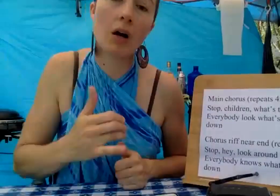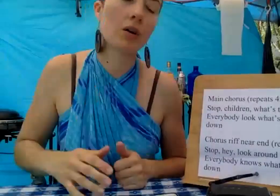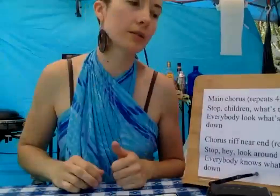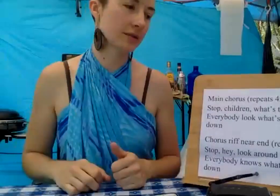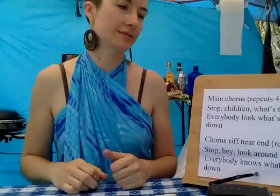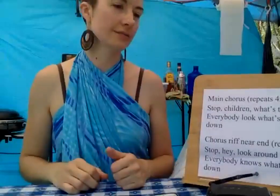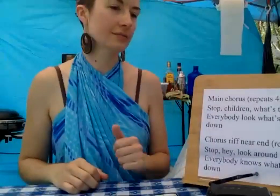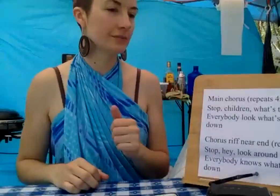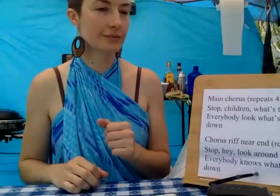wrong.